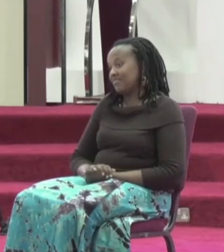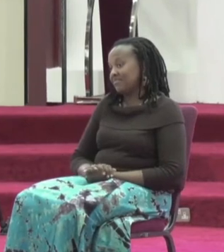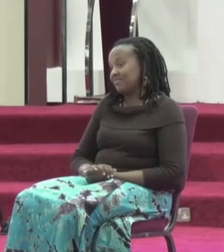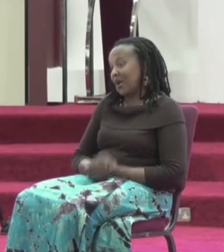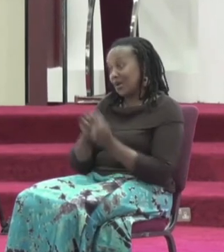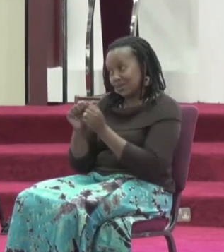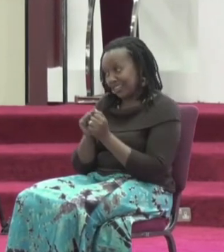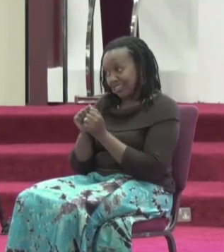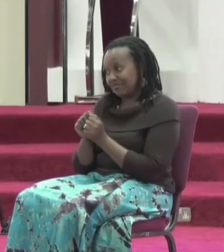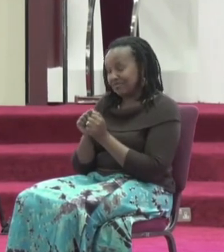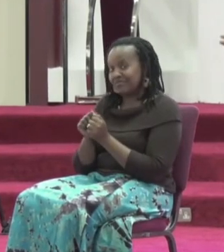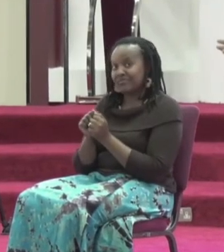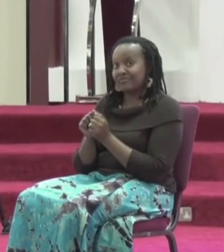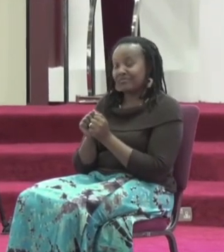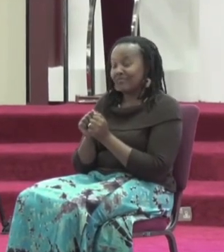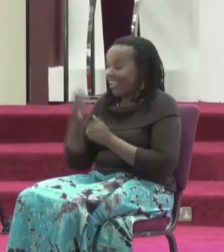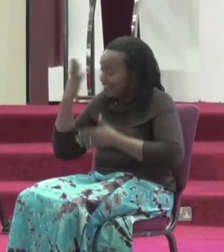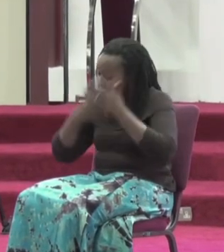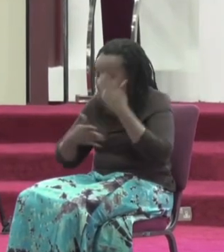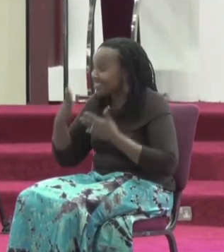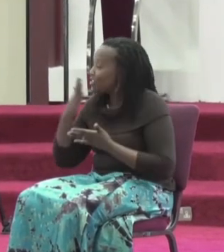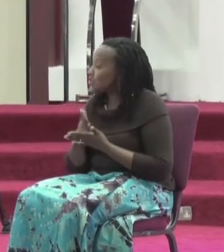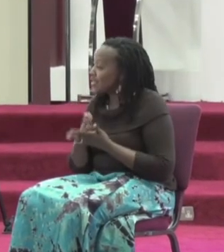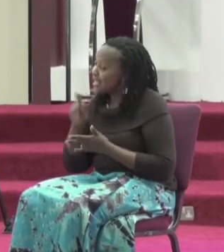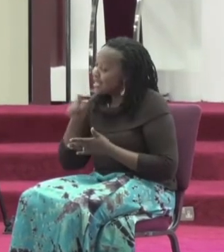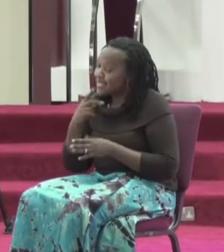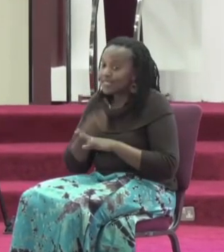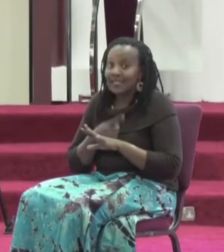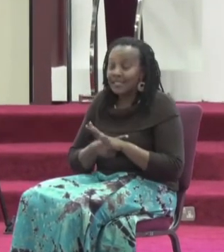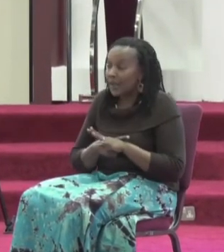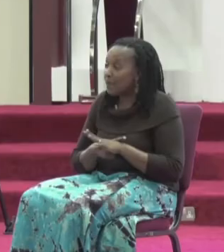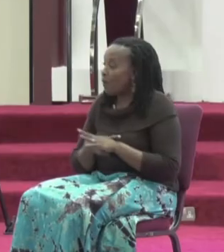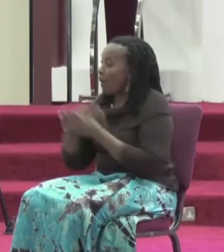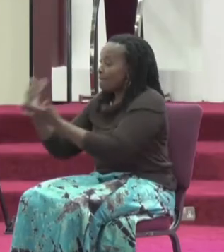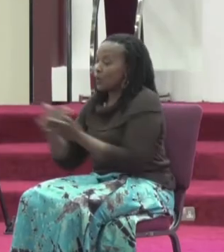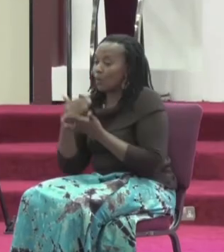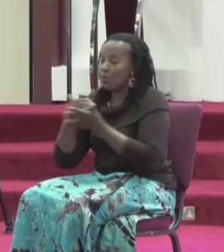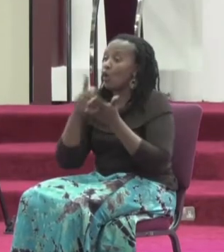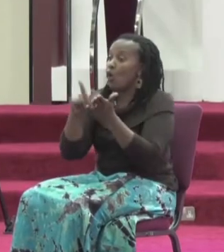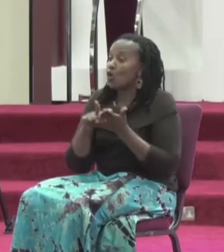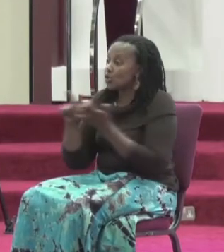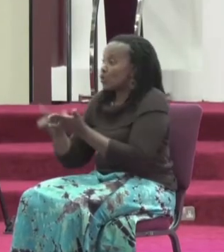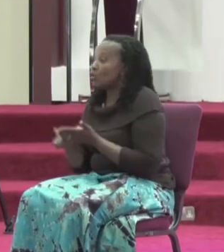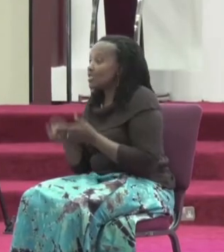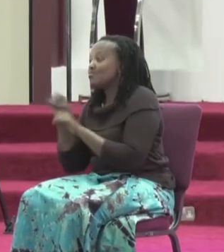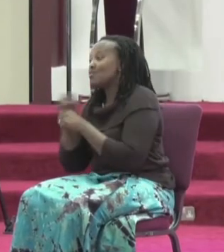Are you together? Just face reality. This is a time when people borrow loans that they cannot pay.